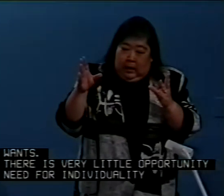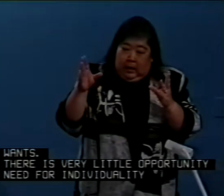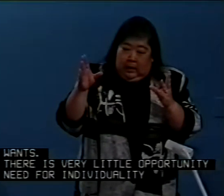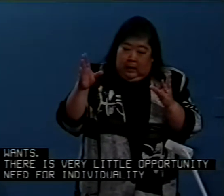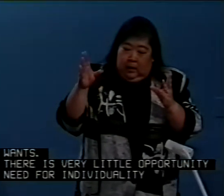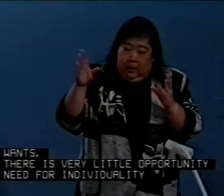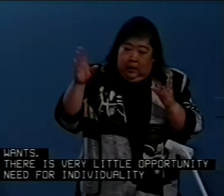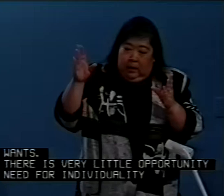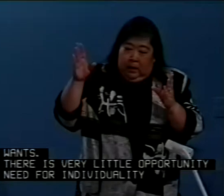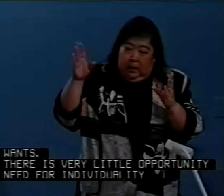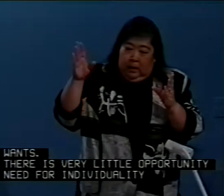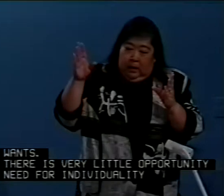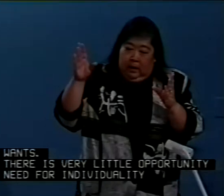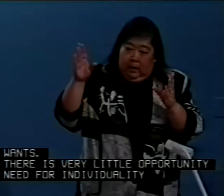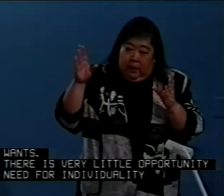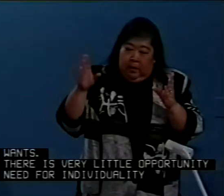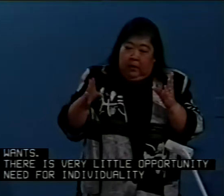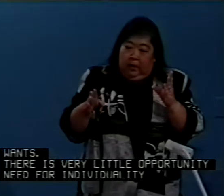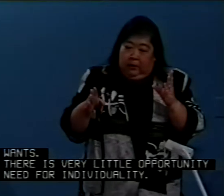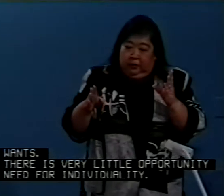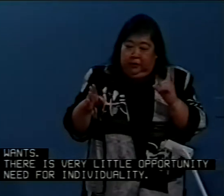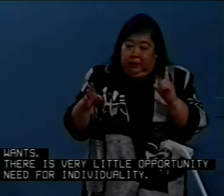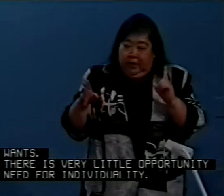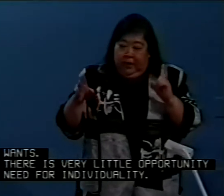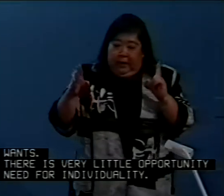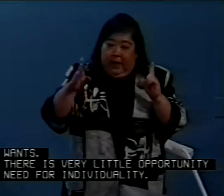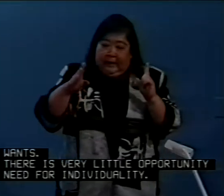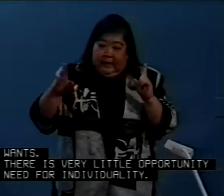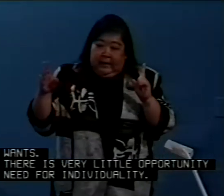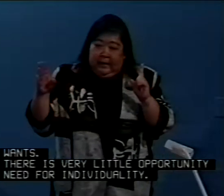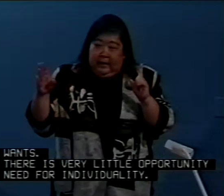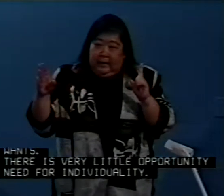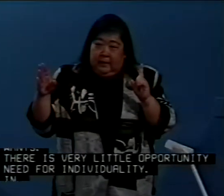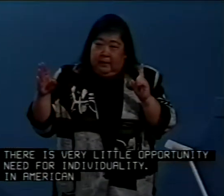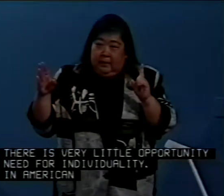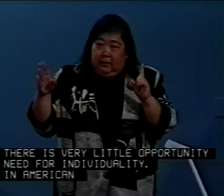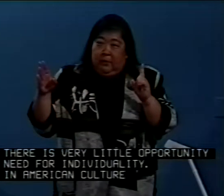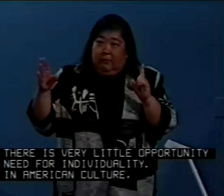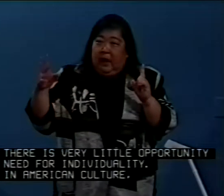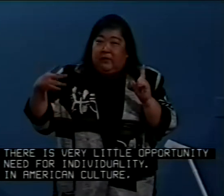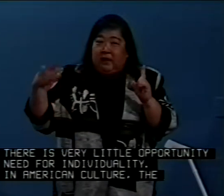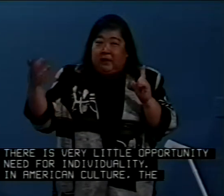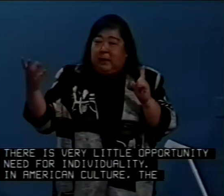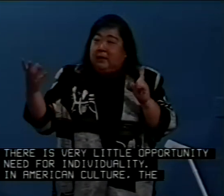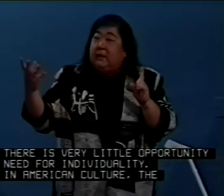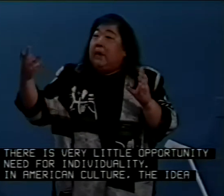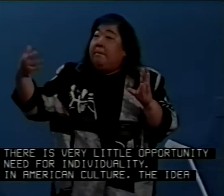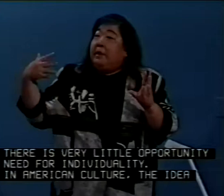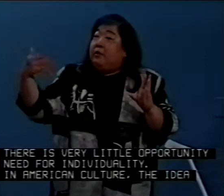In American culture, the idea is, or the philosophy that's espoused is, be